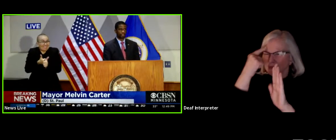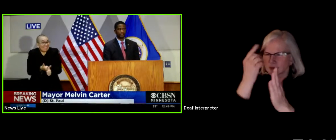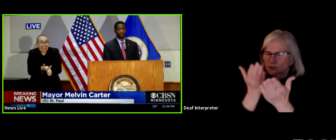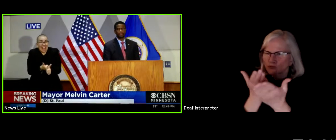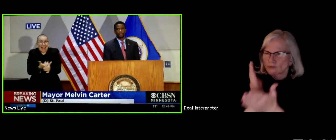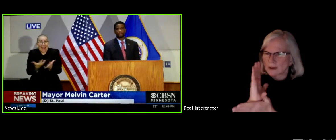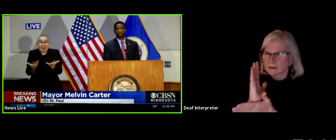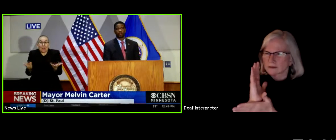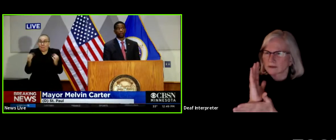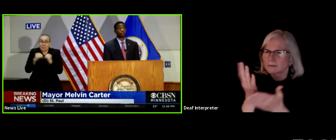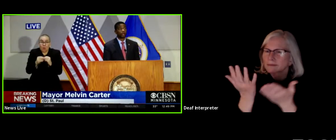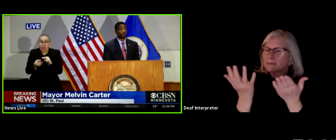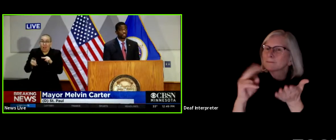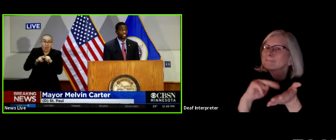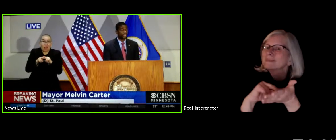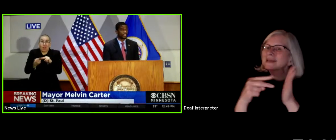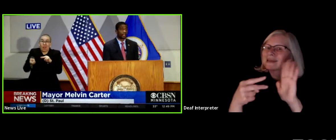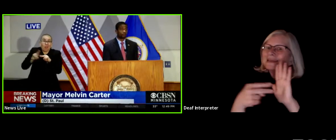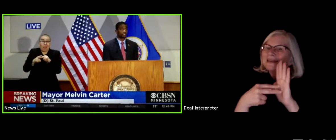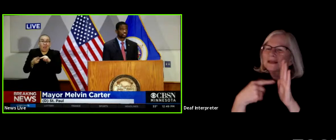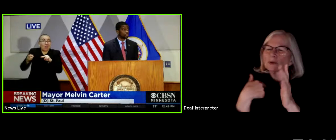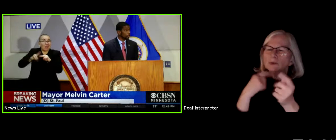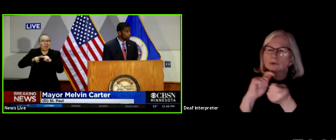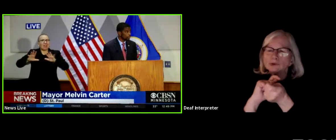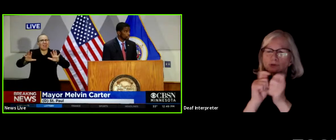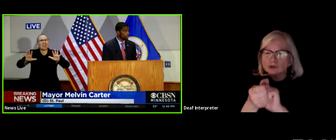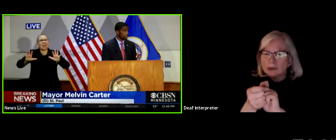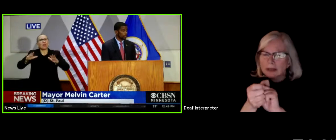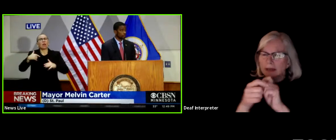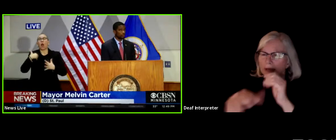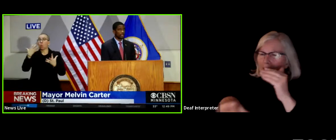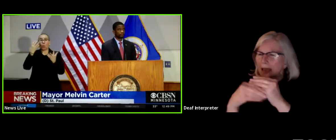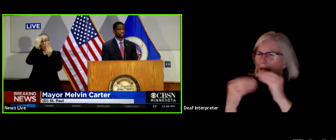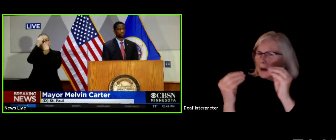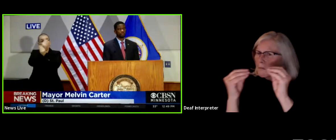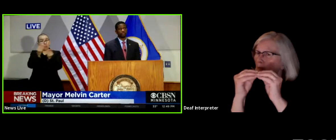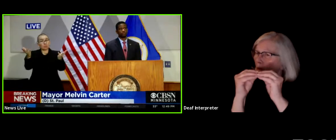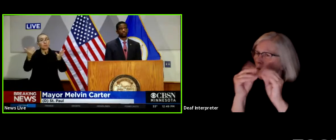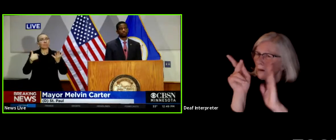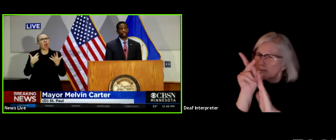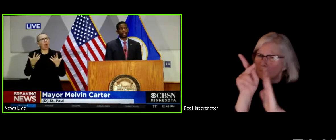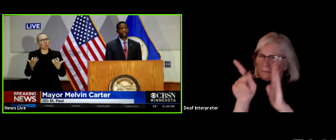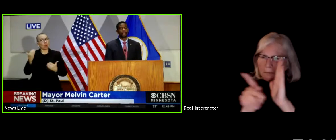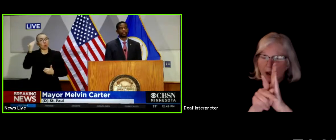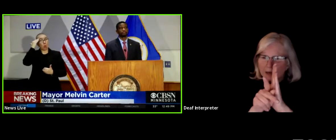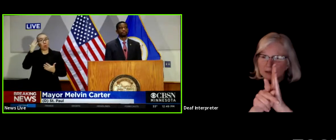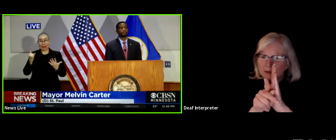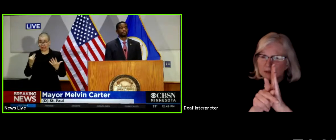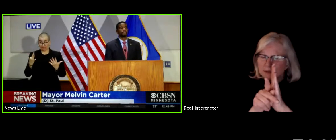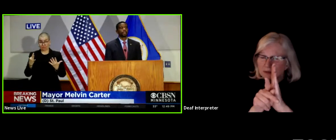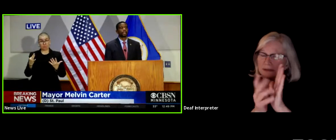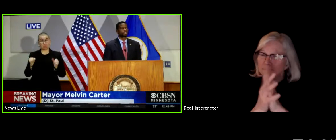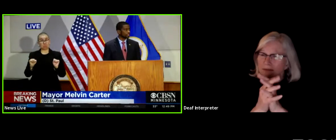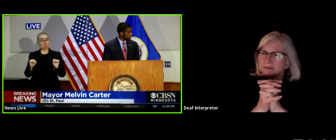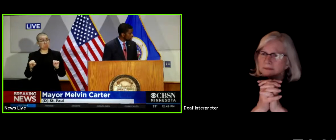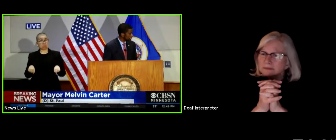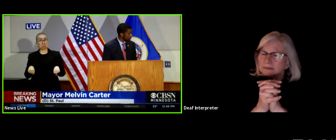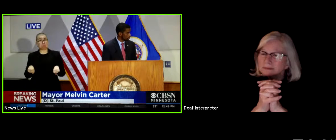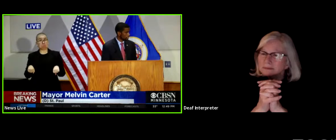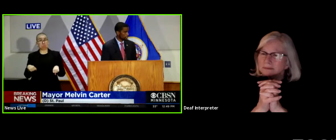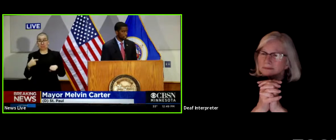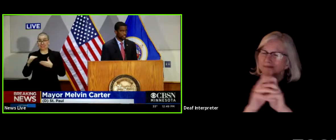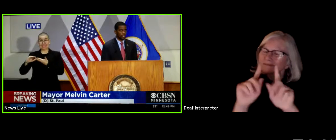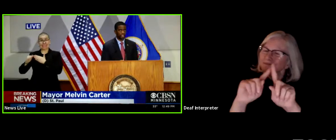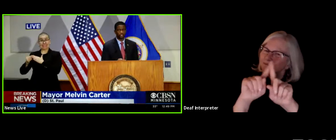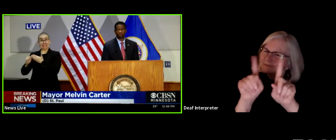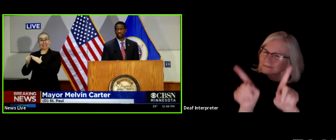top of that. Although I will say that I want to know what opportunity we may have as our legislators,